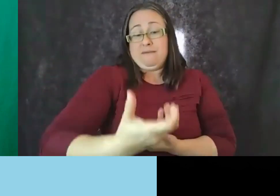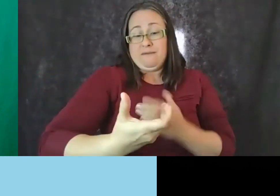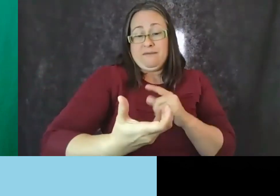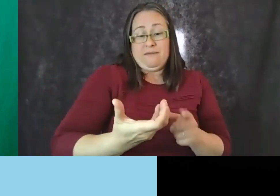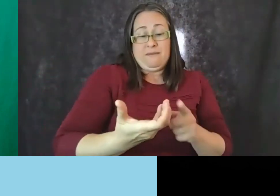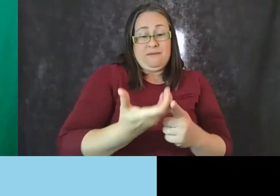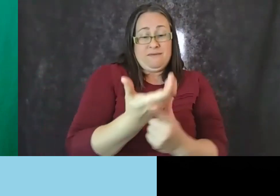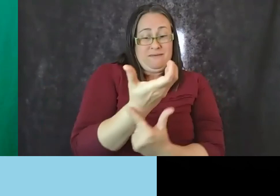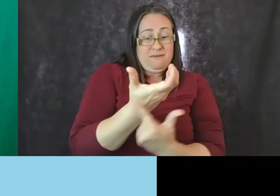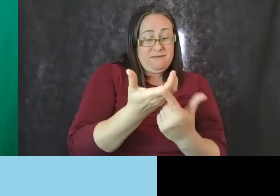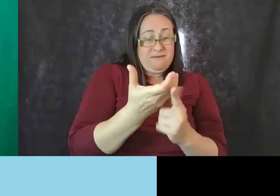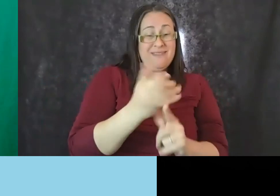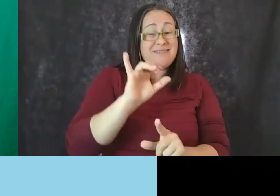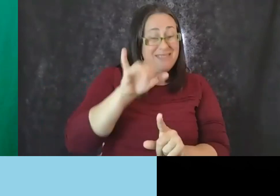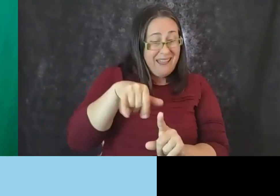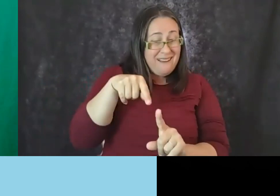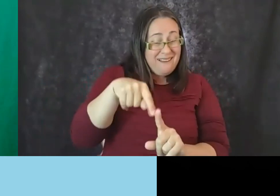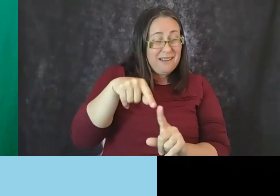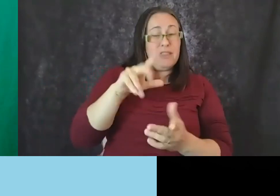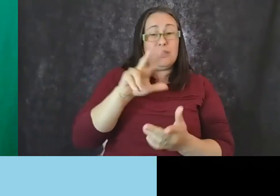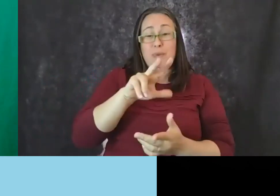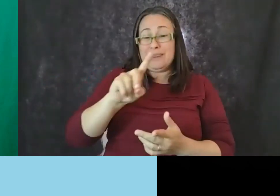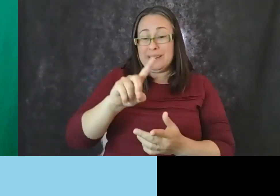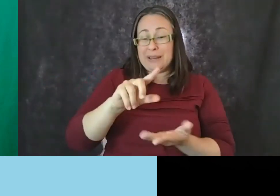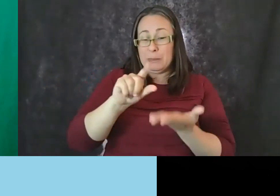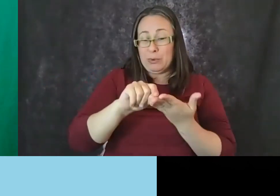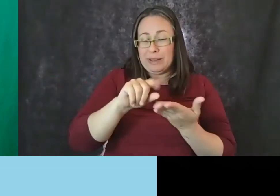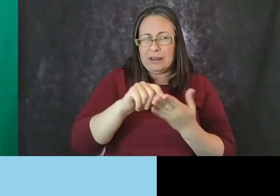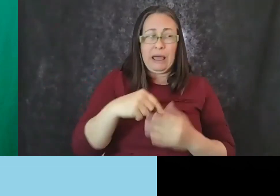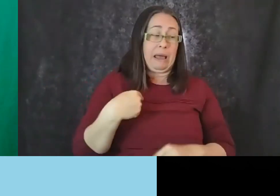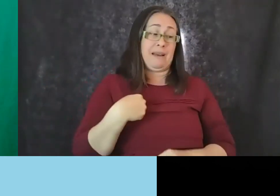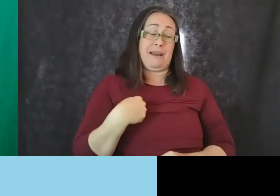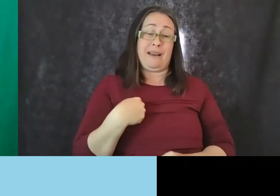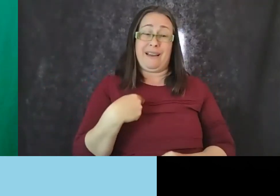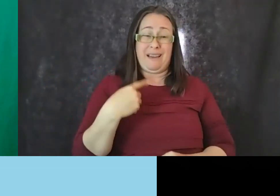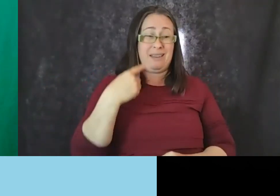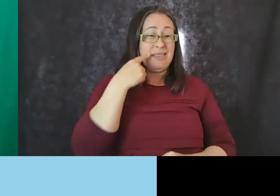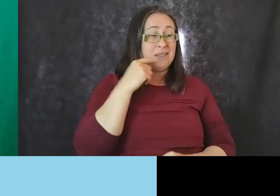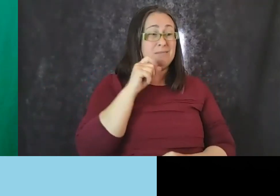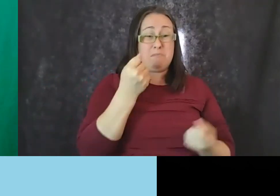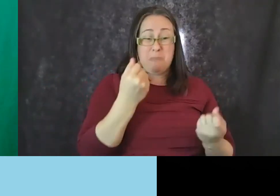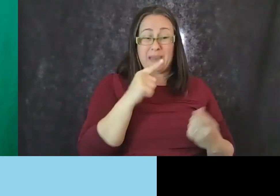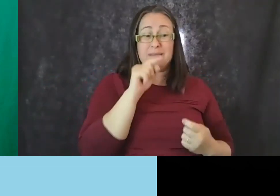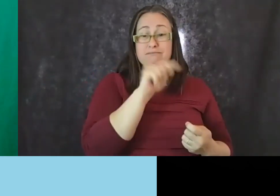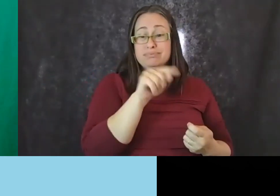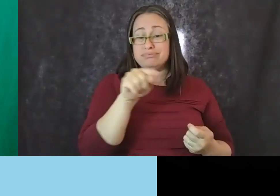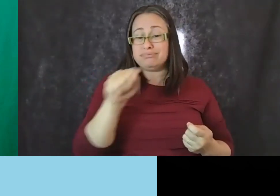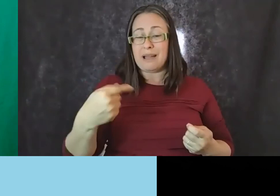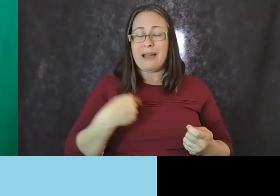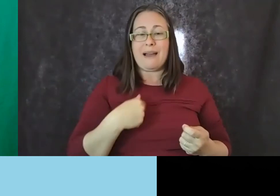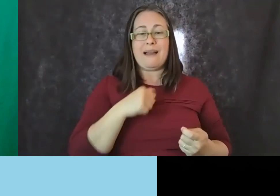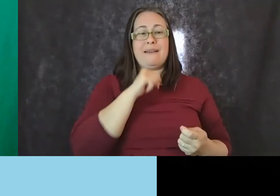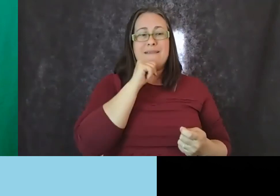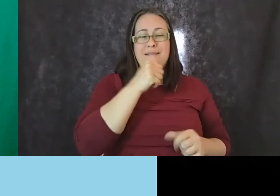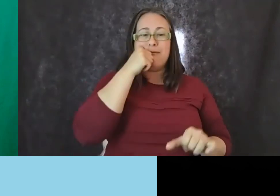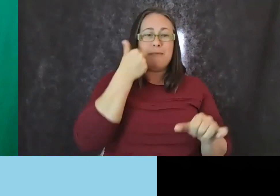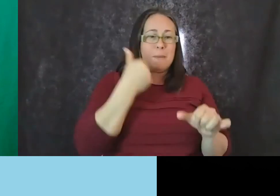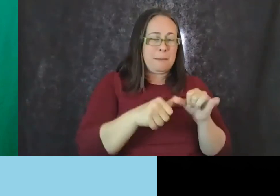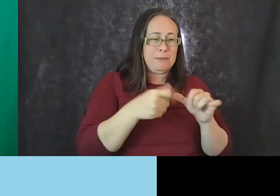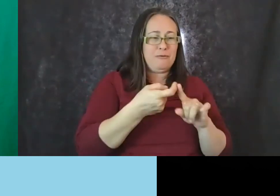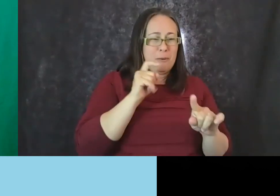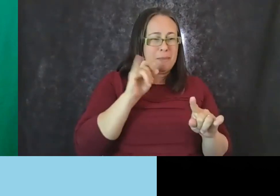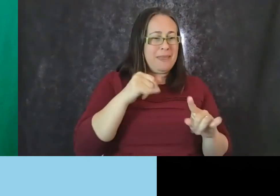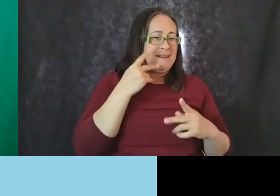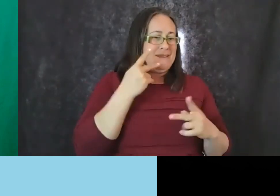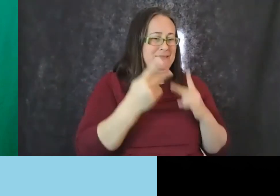was 3D printed. And I think there's probably a bunch of things that I'm not even remembering from that visit